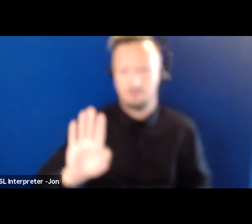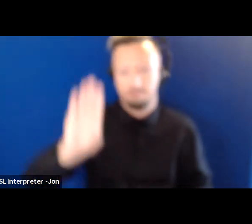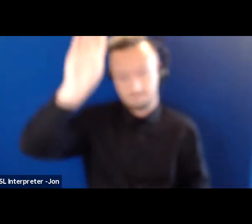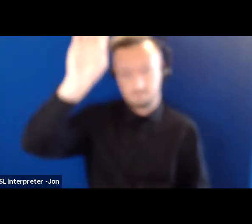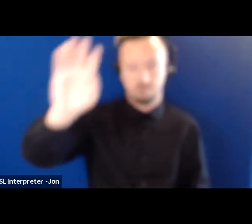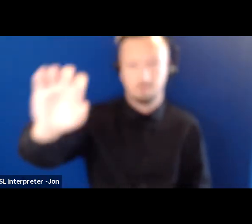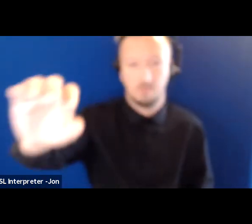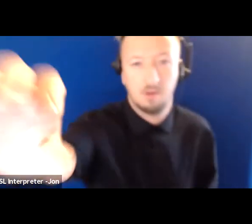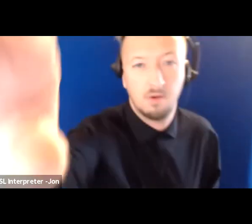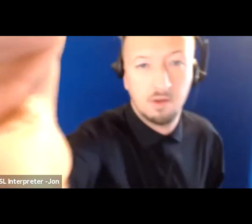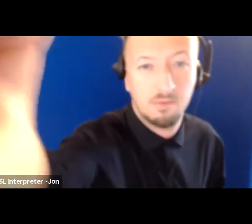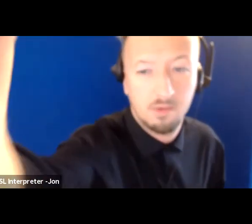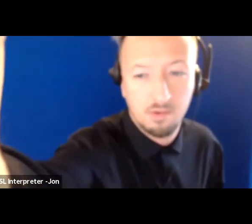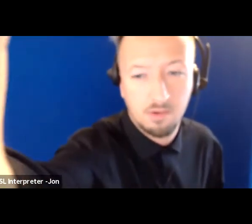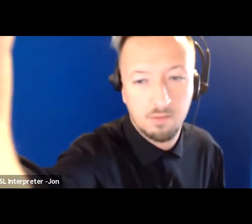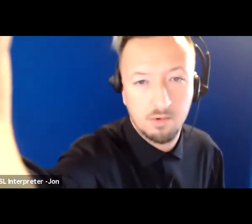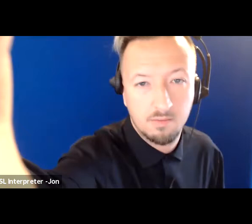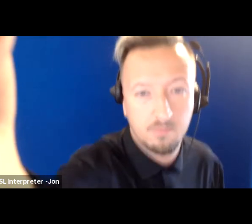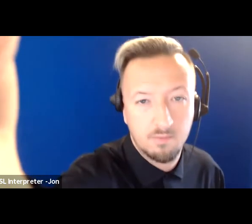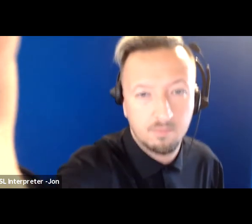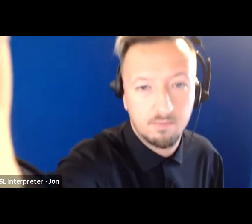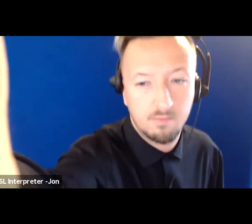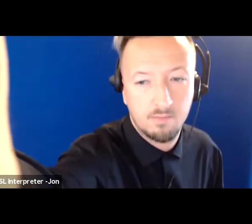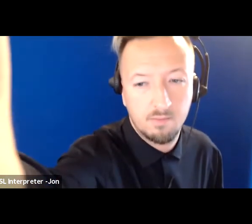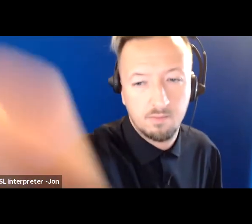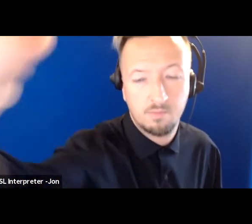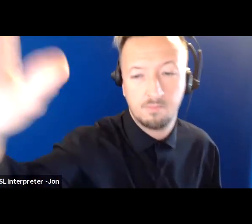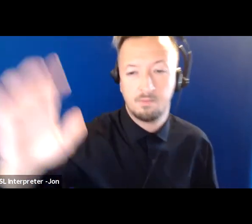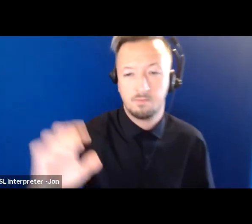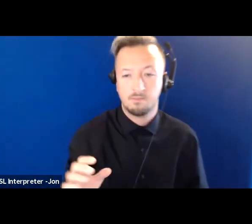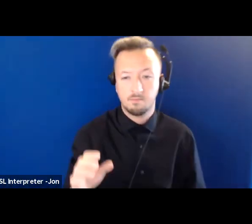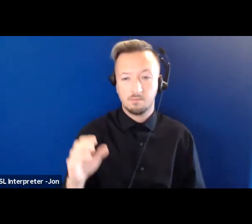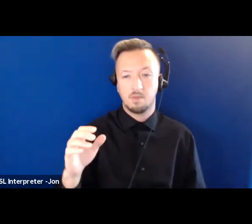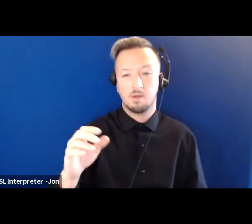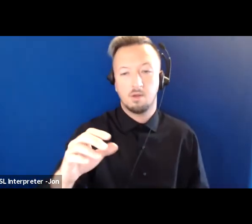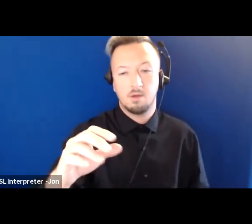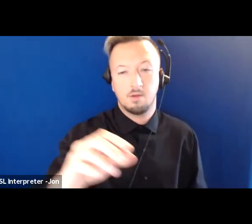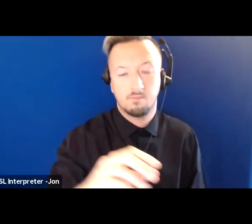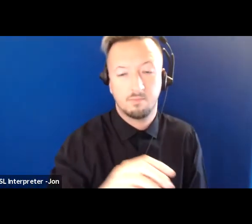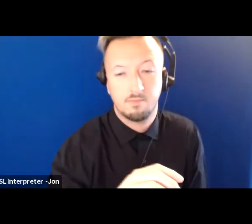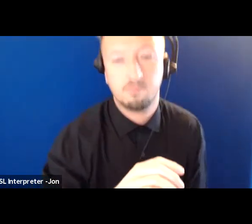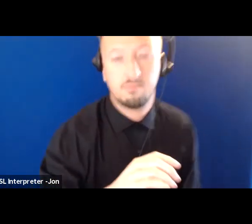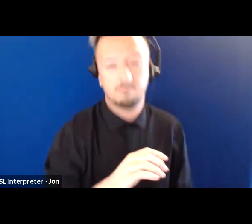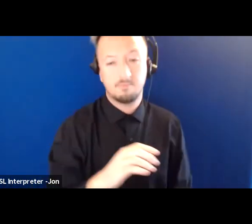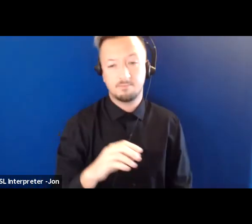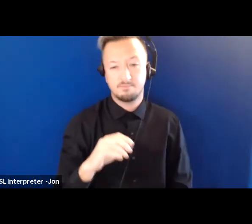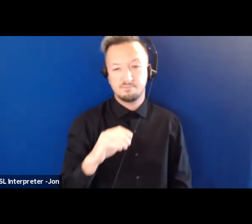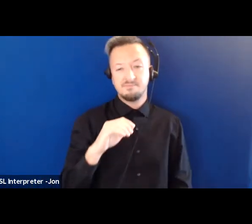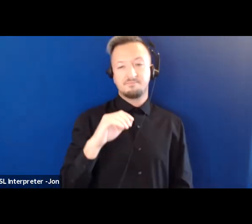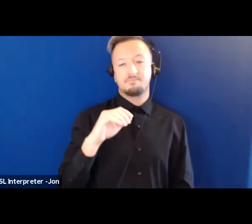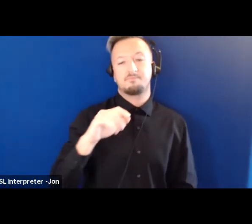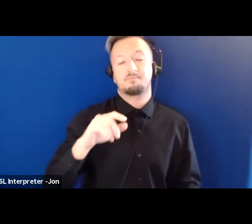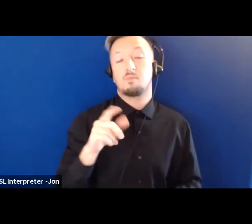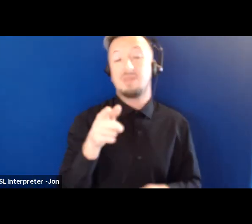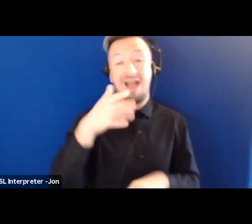question. For those of you on the phone today or using keystrokes, we ask that you press *9 on your